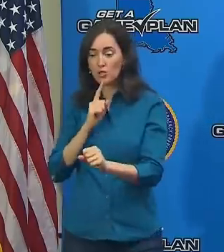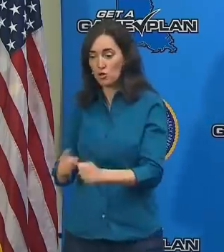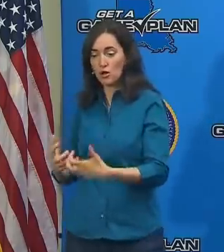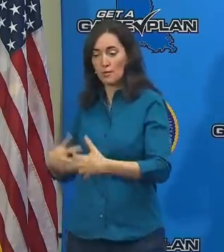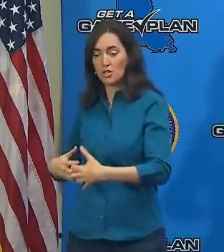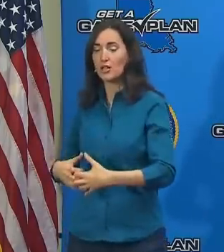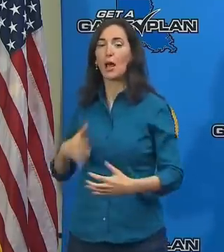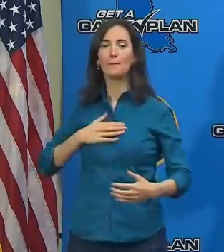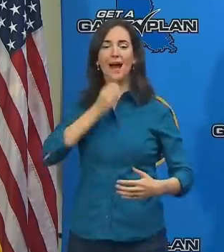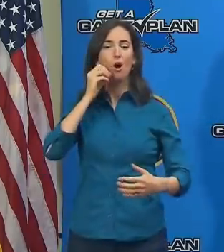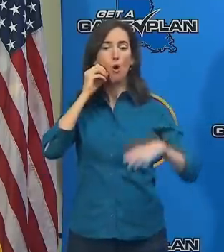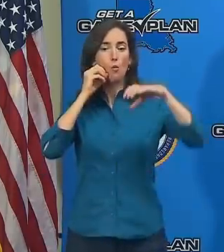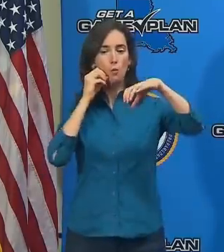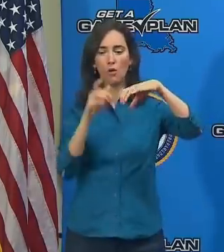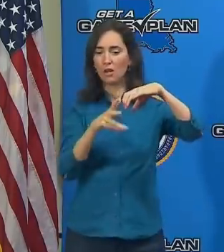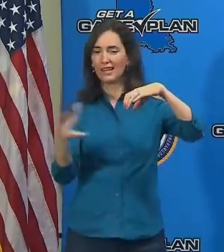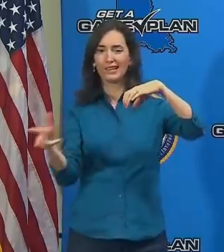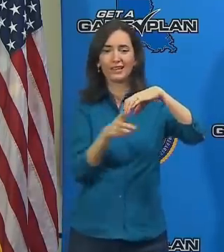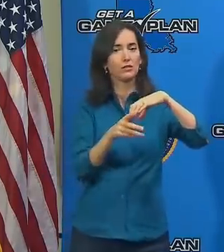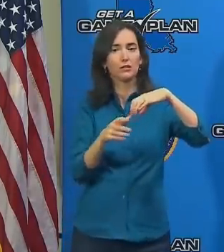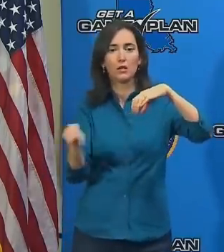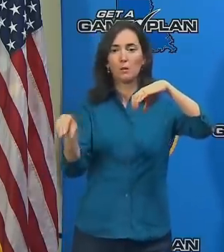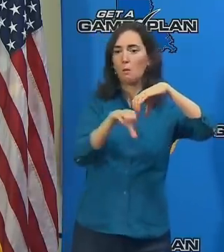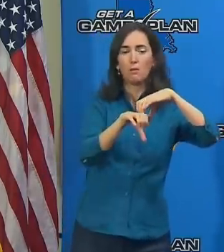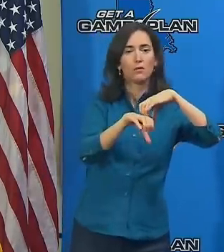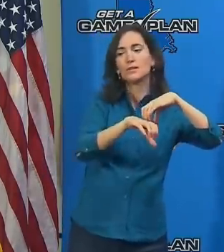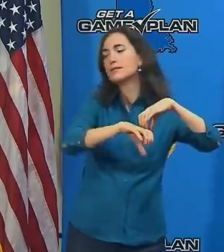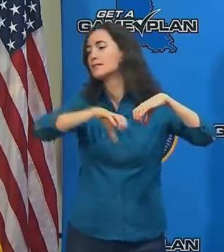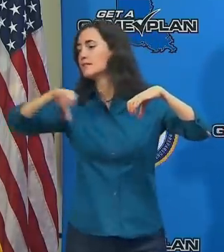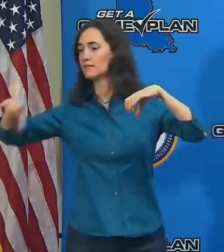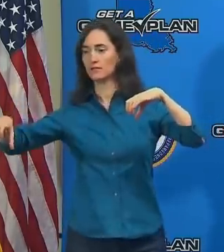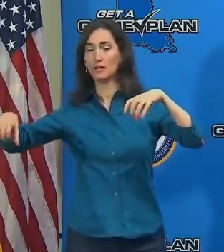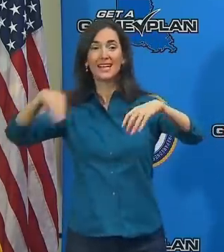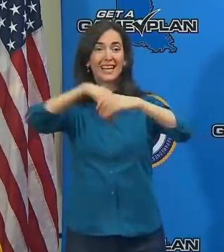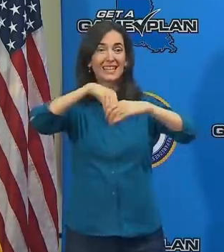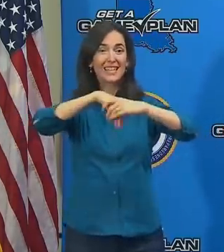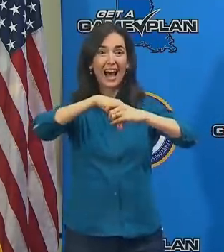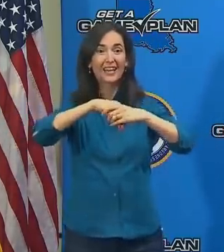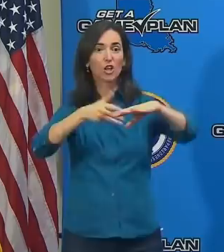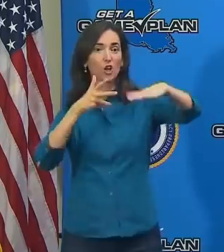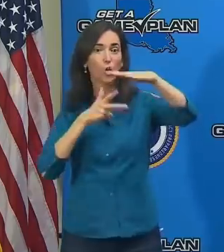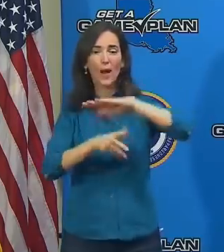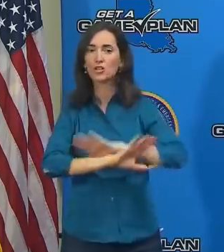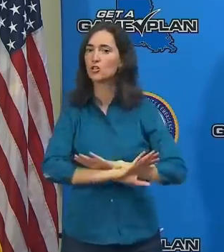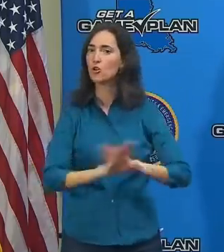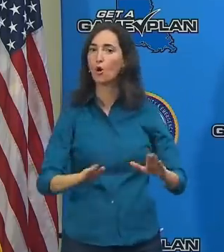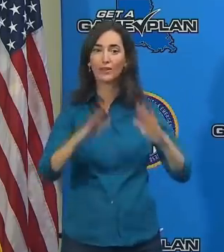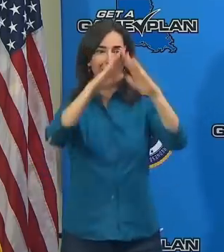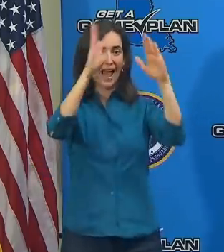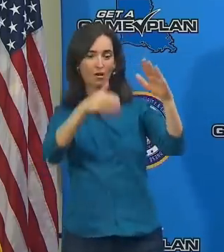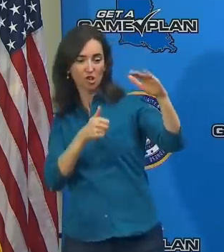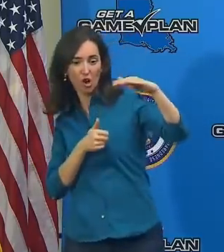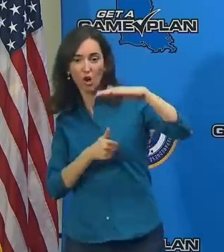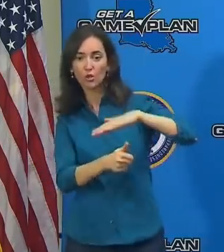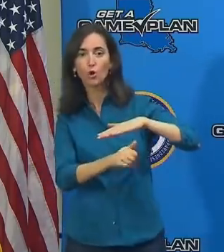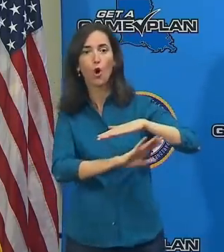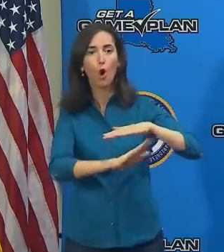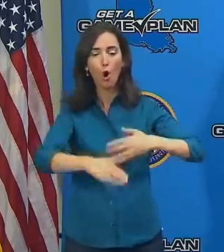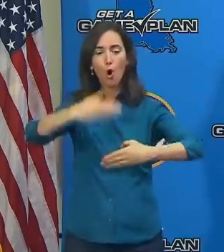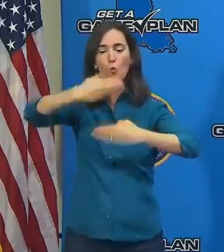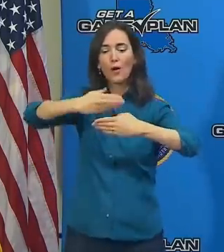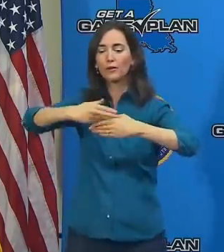away from your home in a well-ventilated area. It should not be inside, shouldn't be in a garage or a crawl space, under a